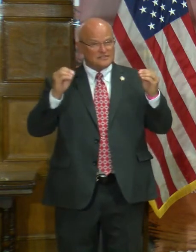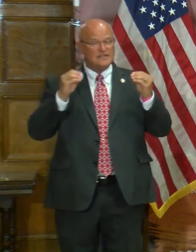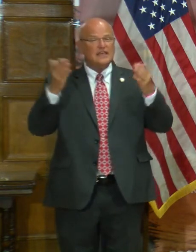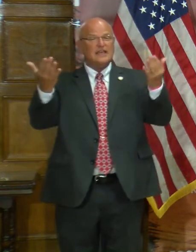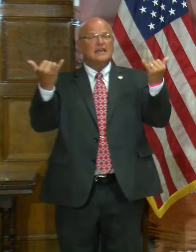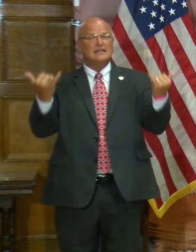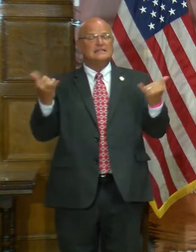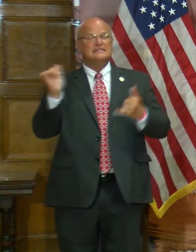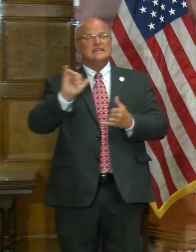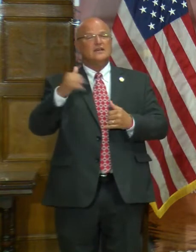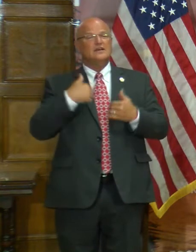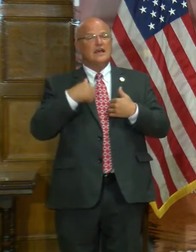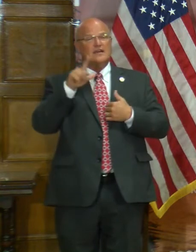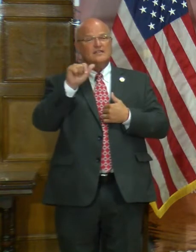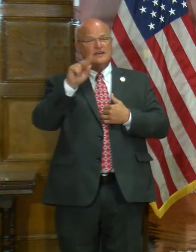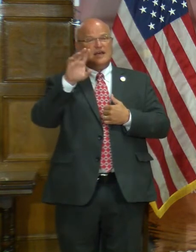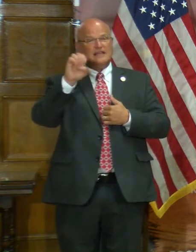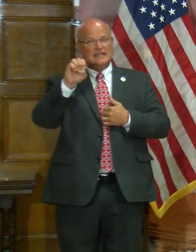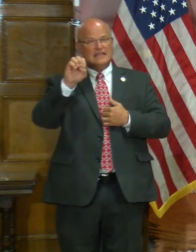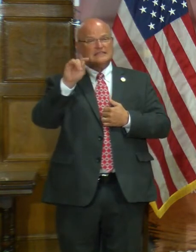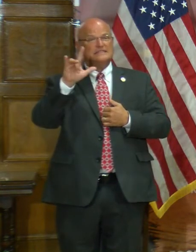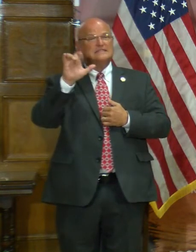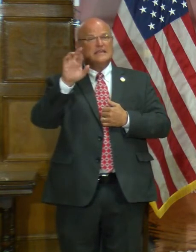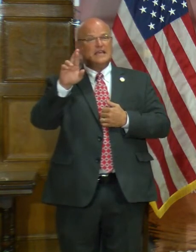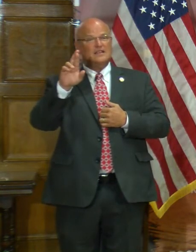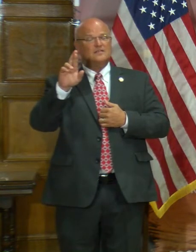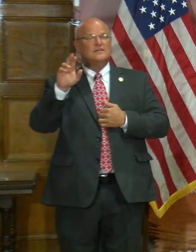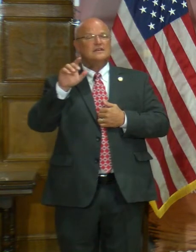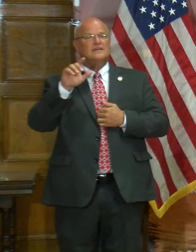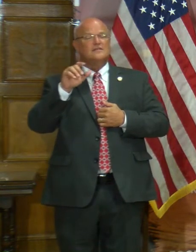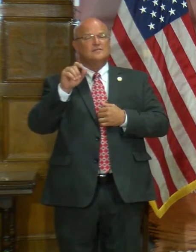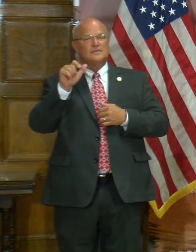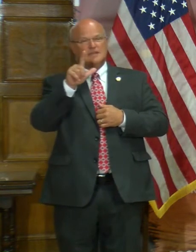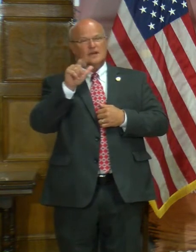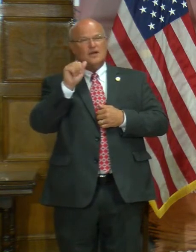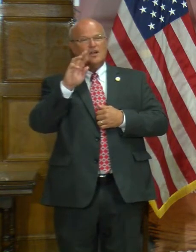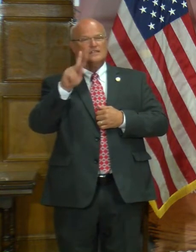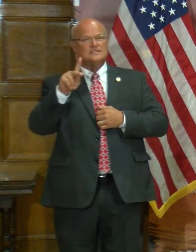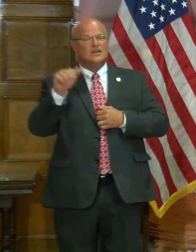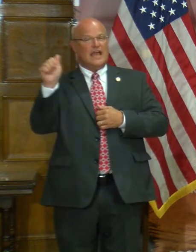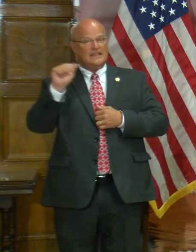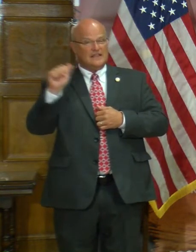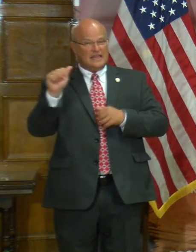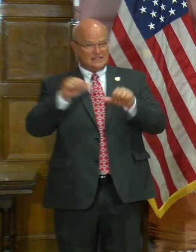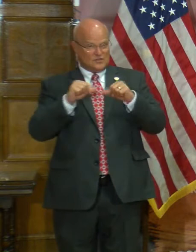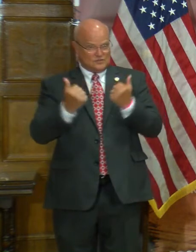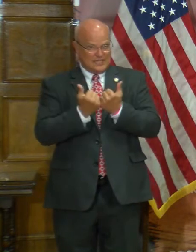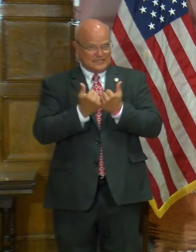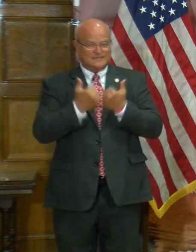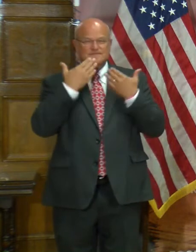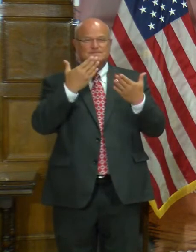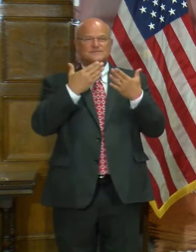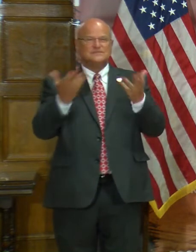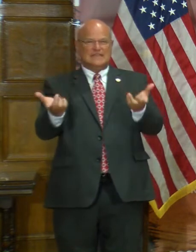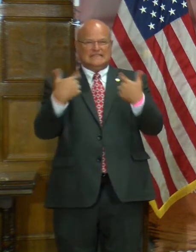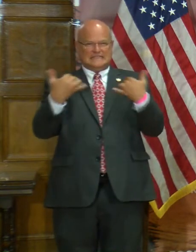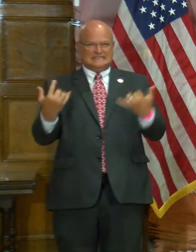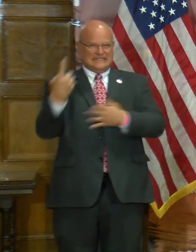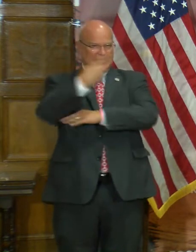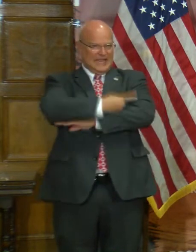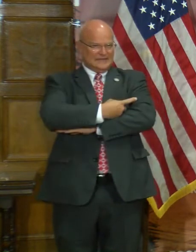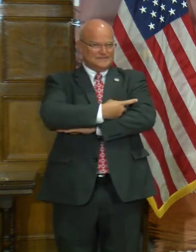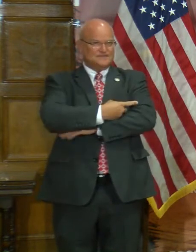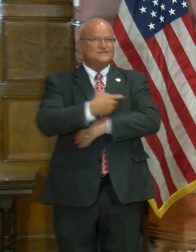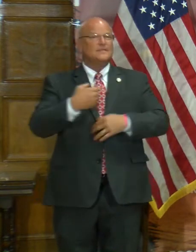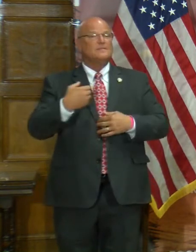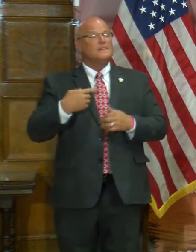then today we also have Lance Taylor of the Arkansas Athletic Association, and I appreciate his attendance today.